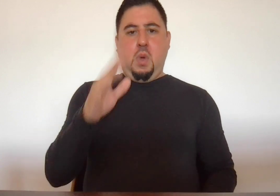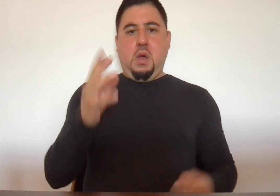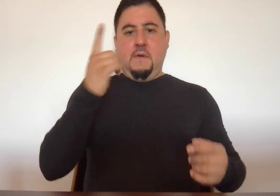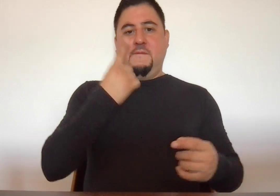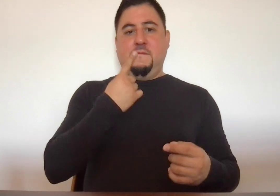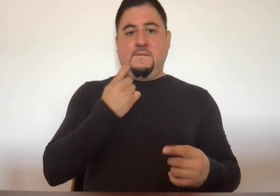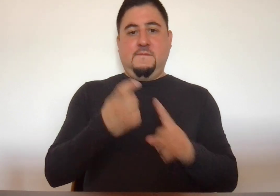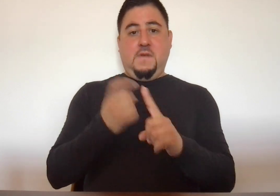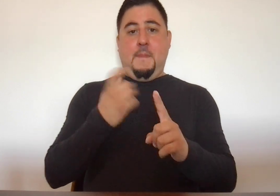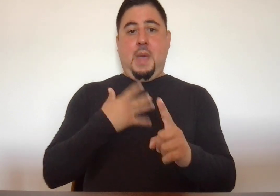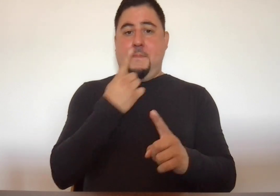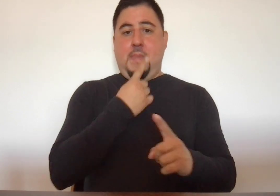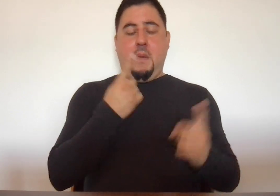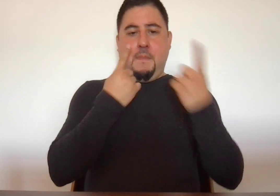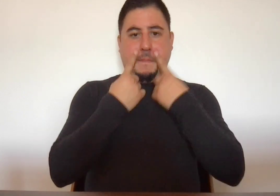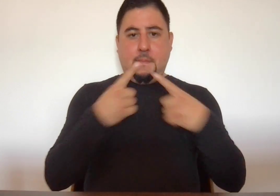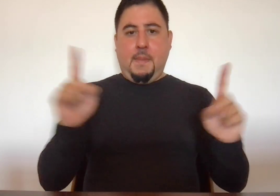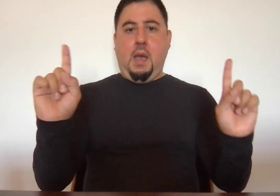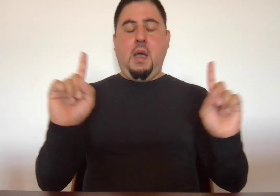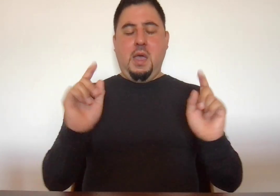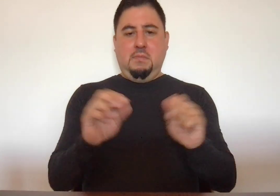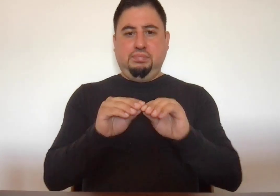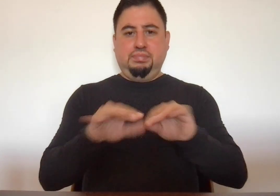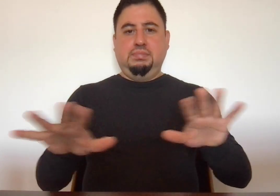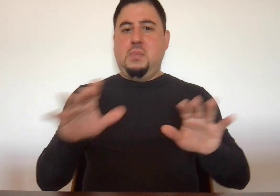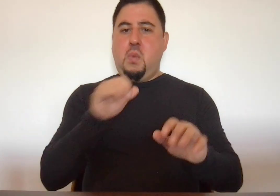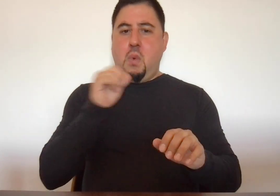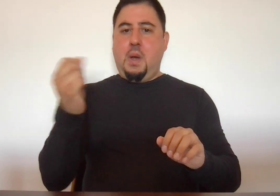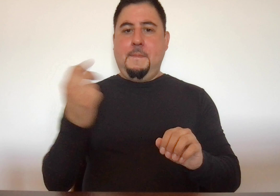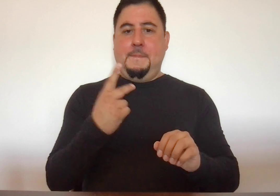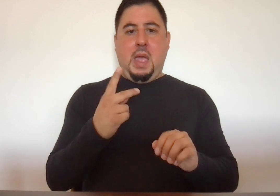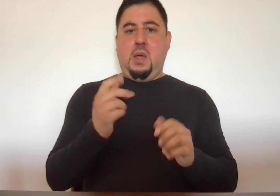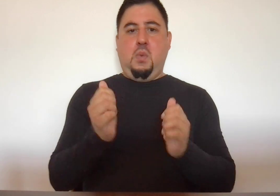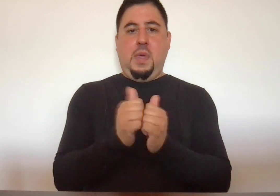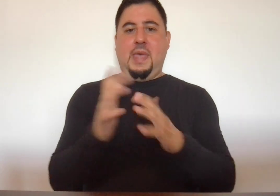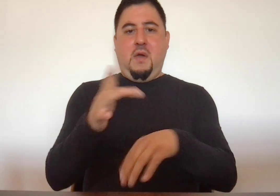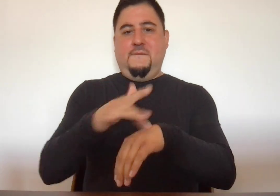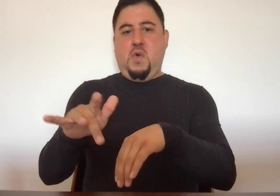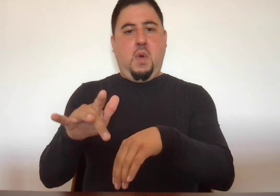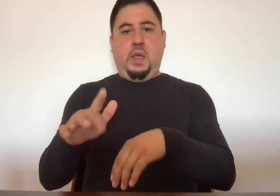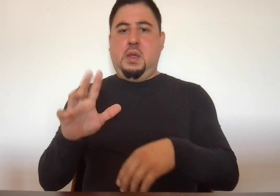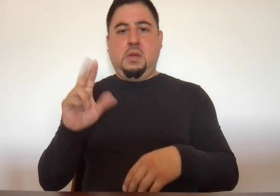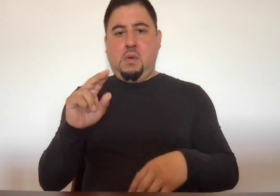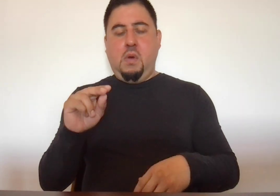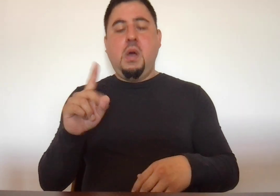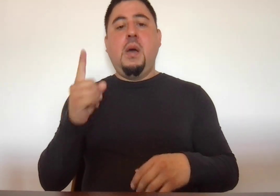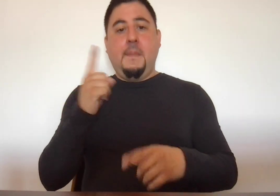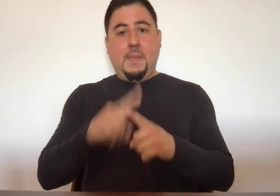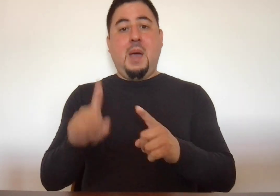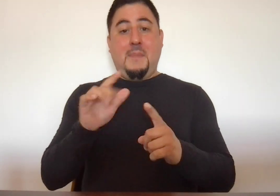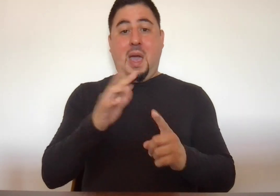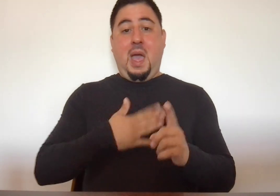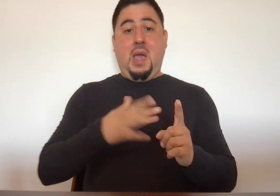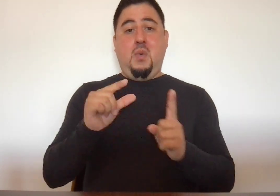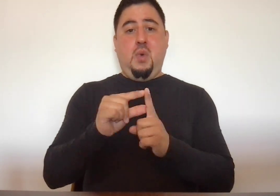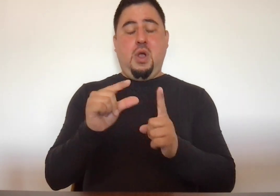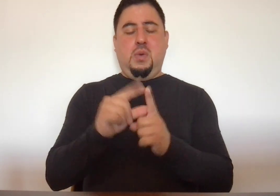mouth. My word shall not return to me void, but shall do my will, achieving the